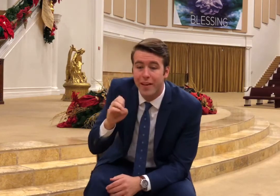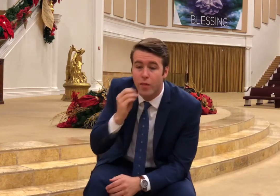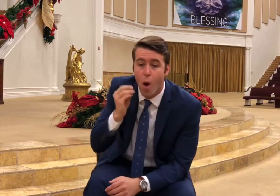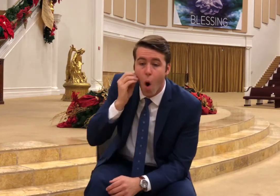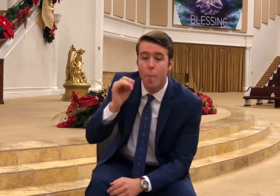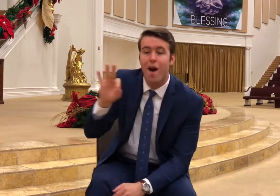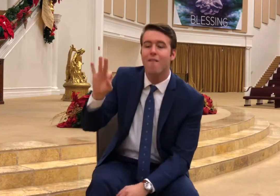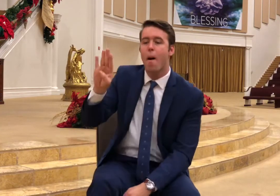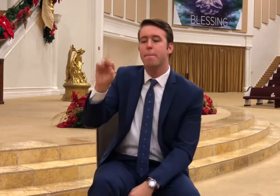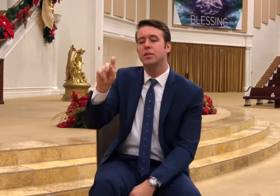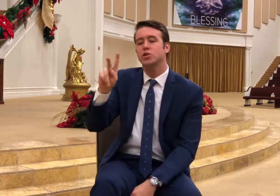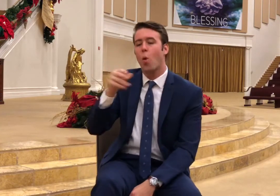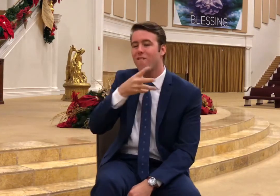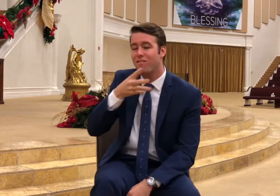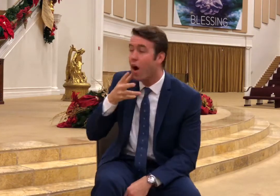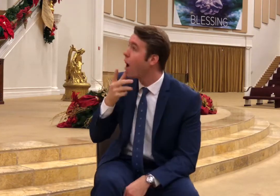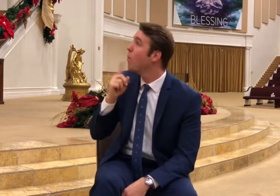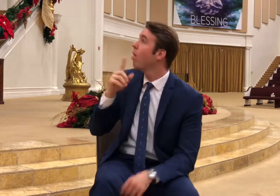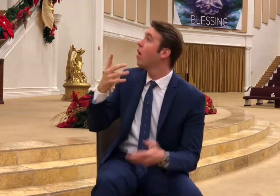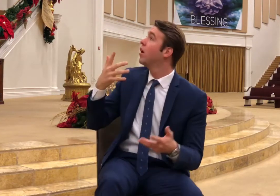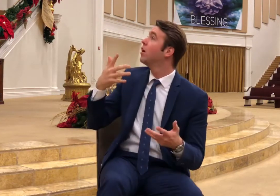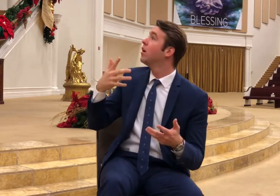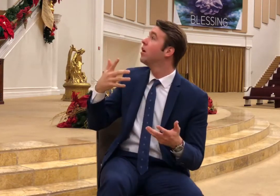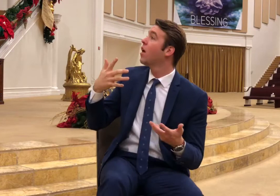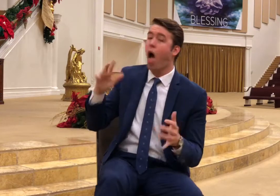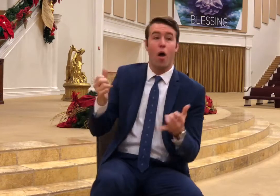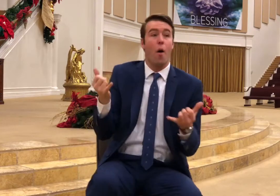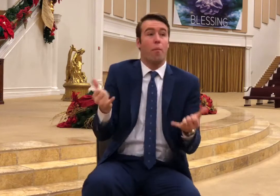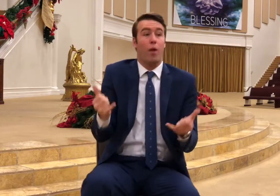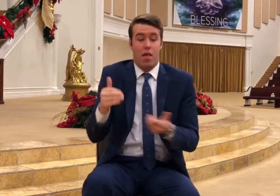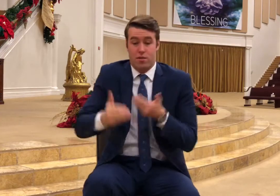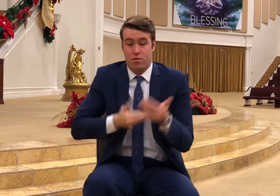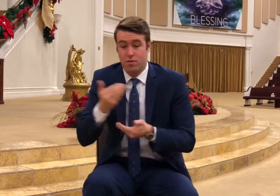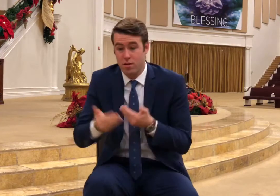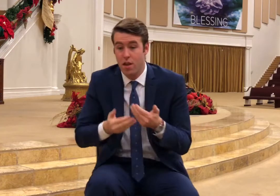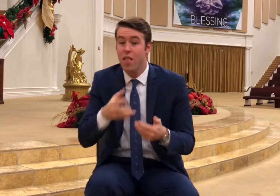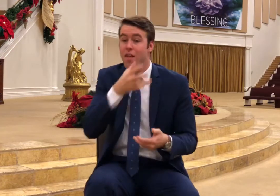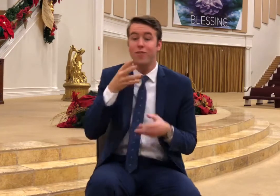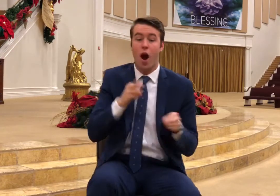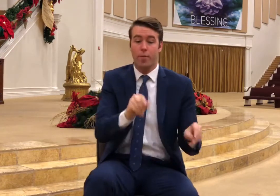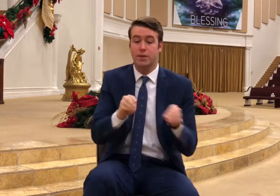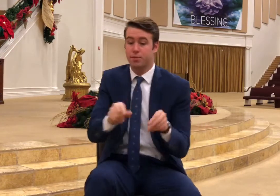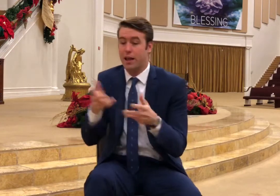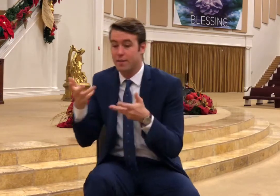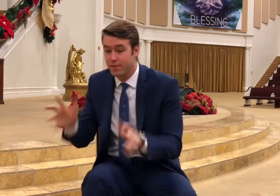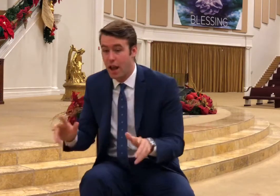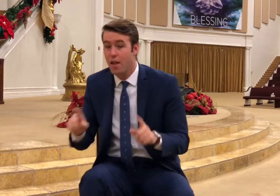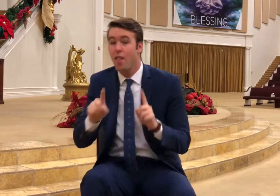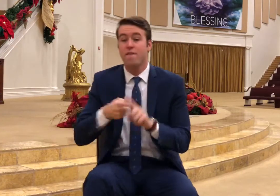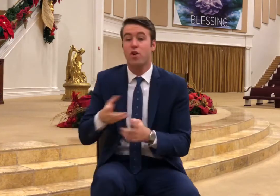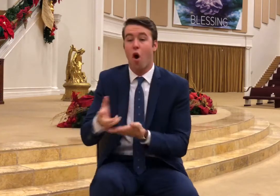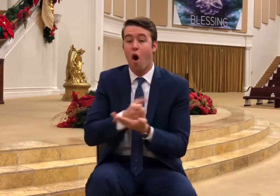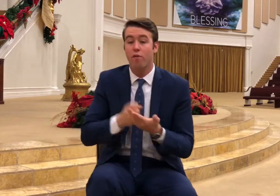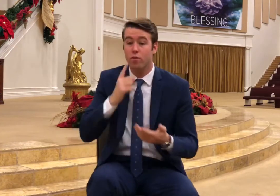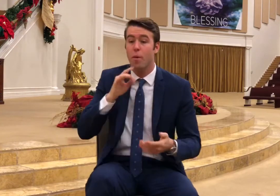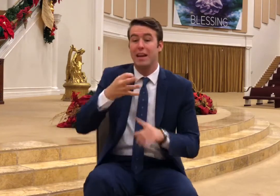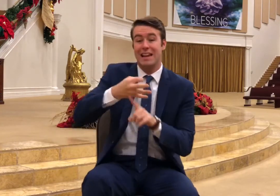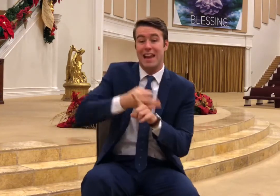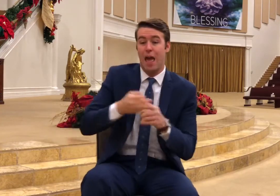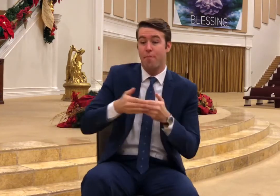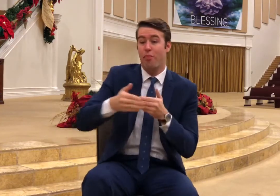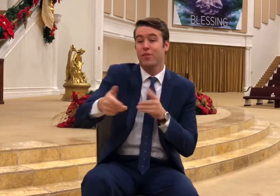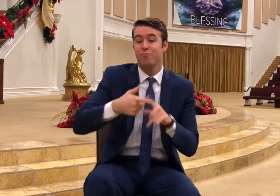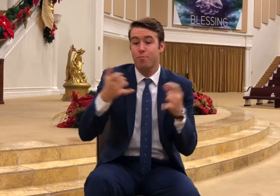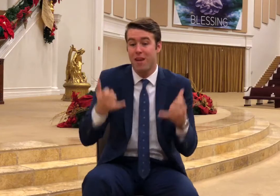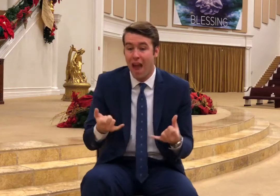of Bosco Farms. Well, it's already presently going. The farm has been planted. The first harvest will be 9 months from